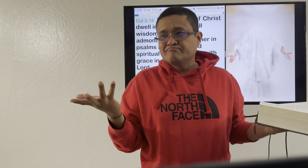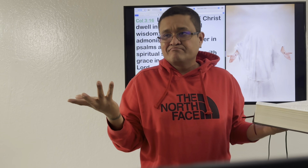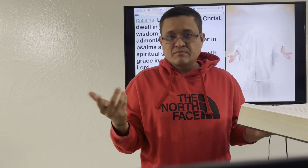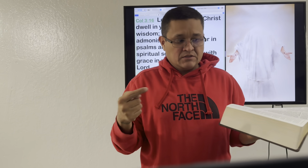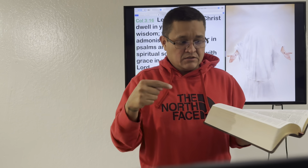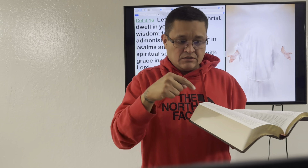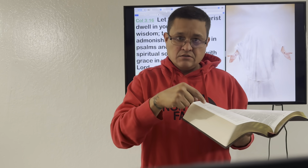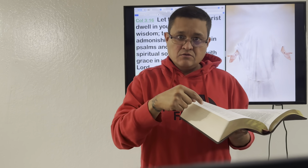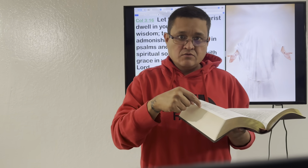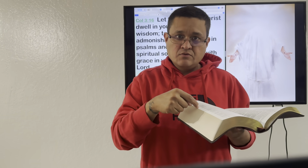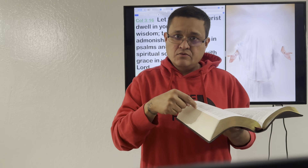living.